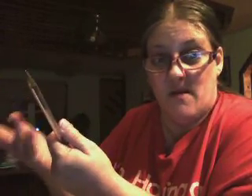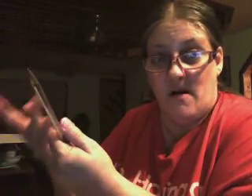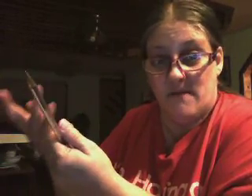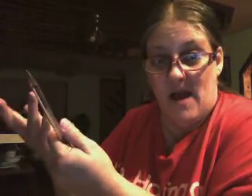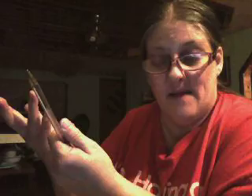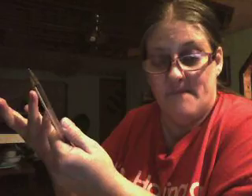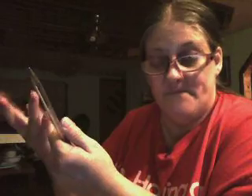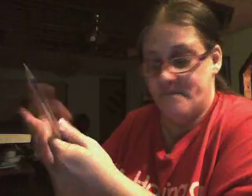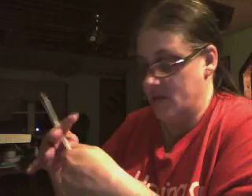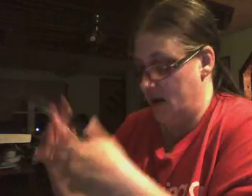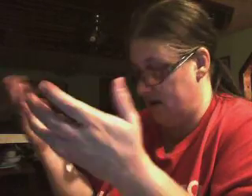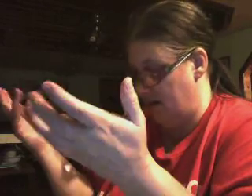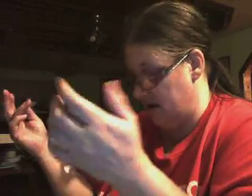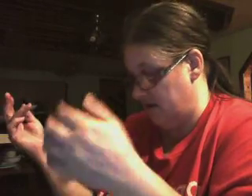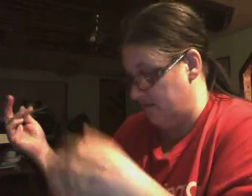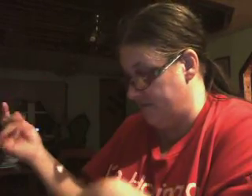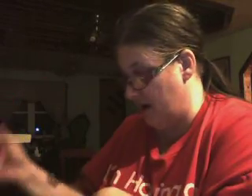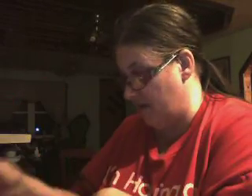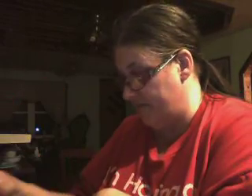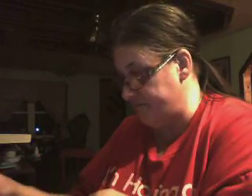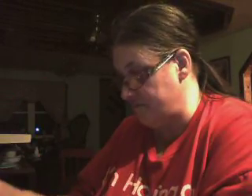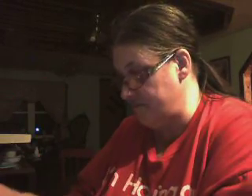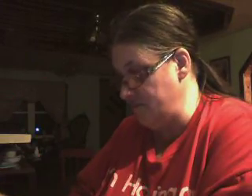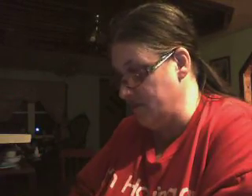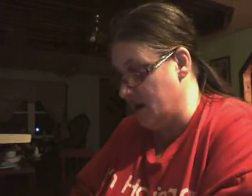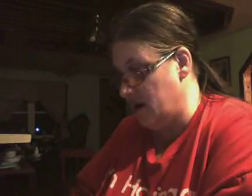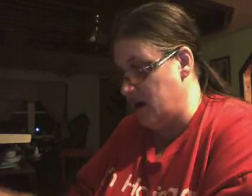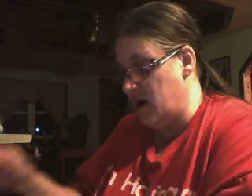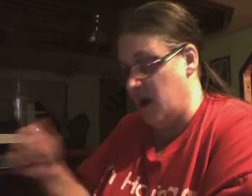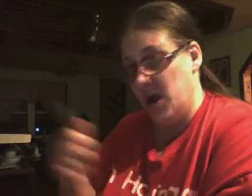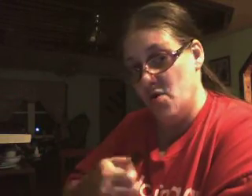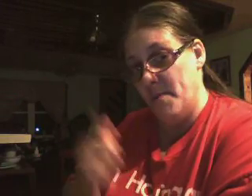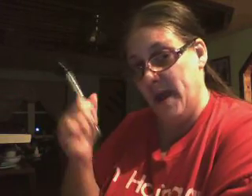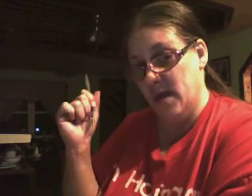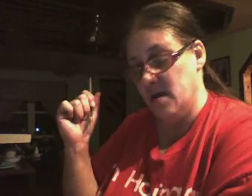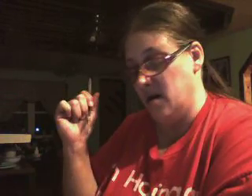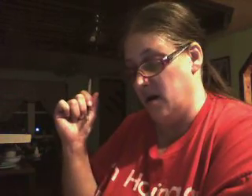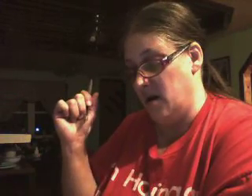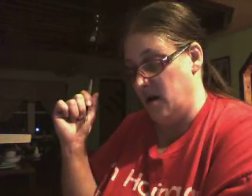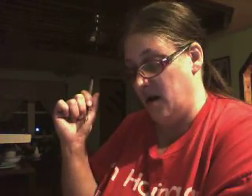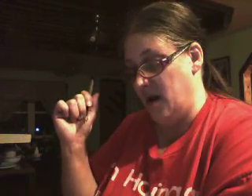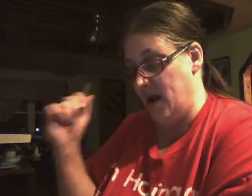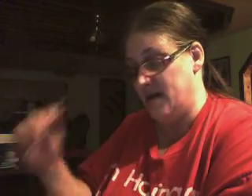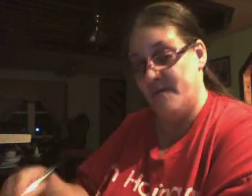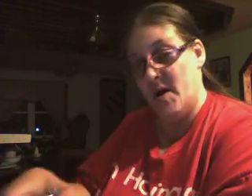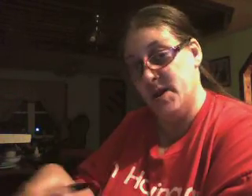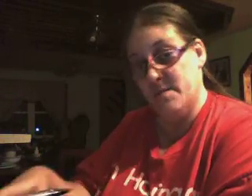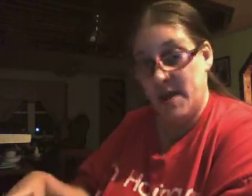it or not, right? That's how I do. So, in your opinion, is it fun to